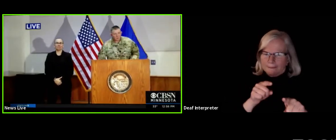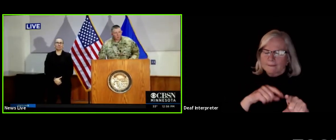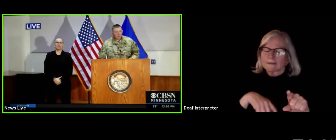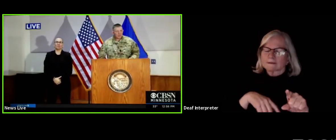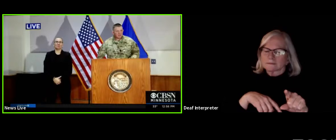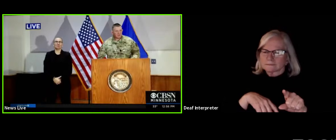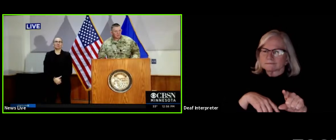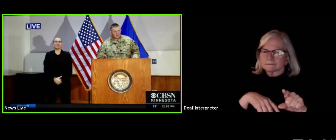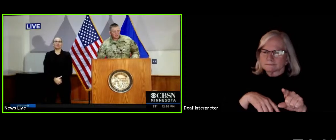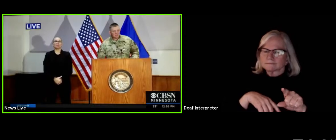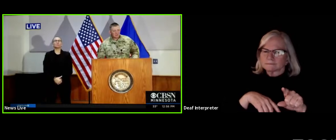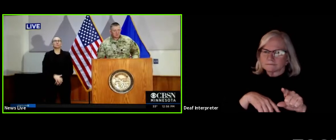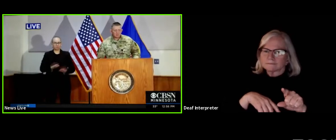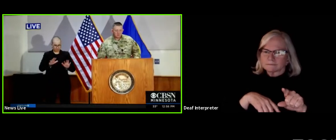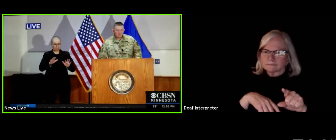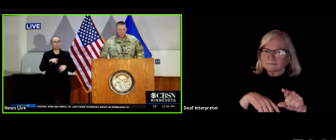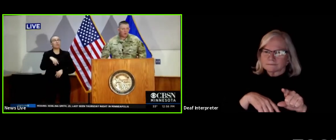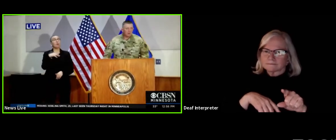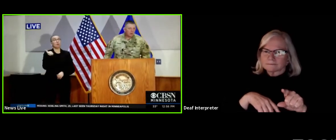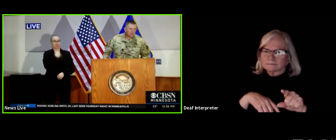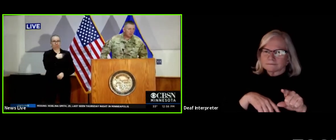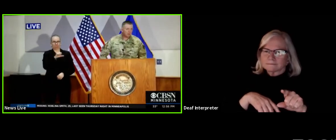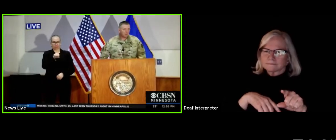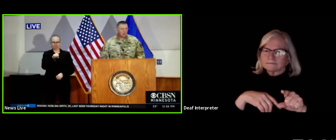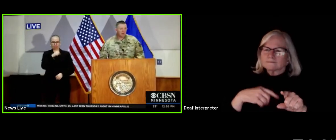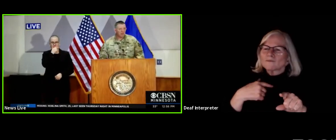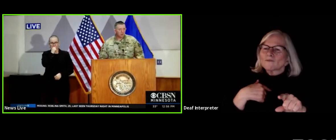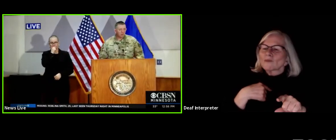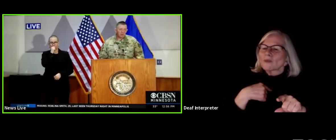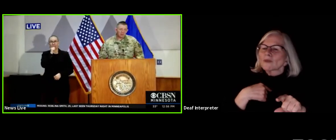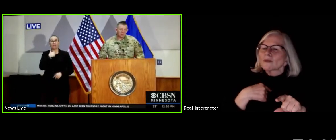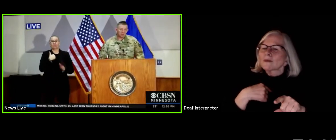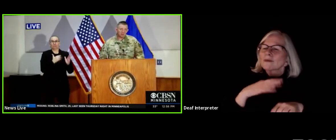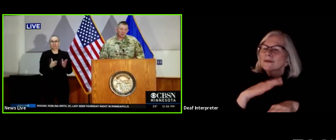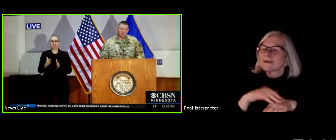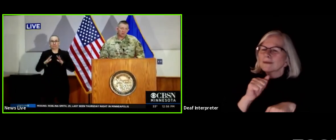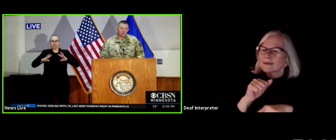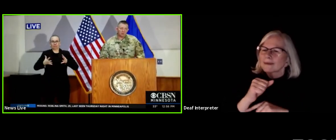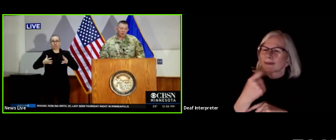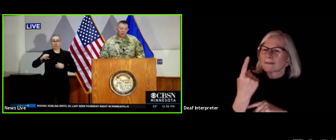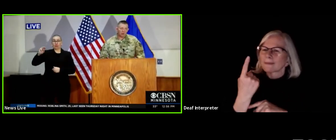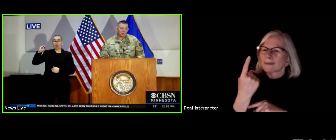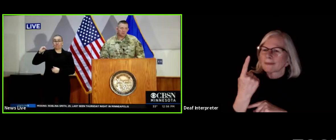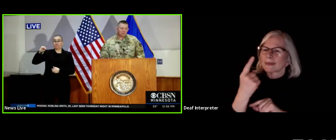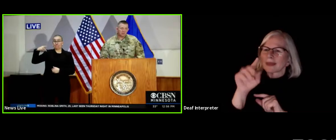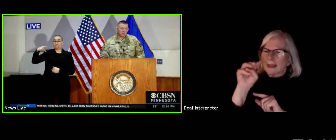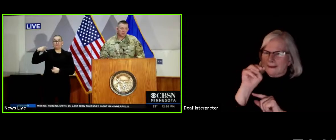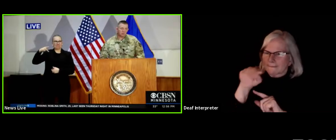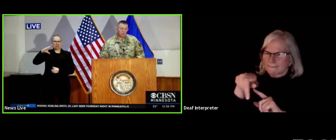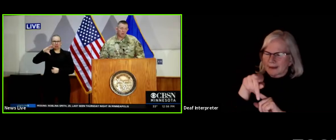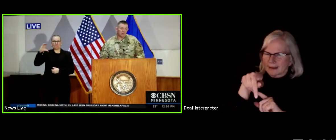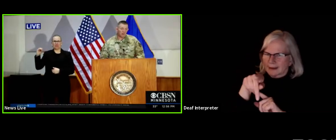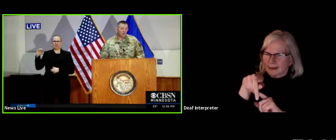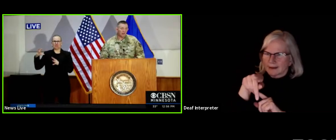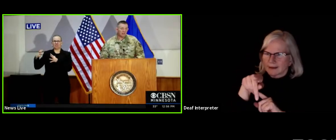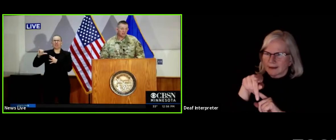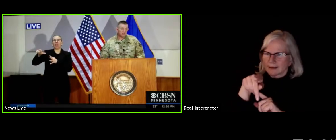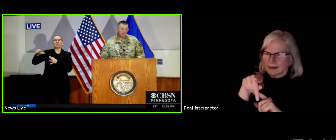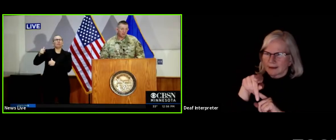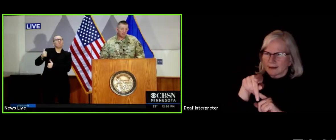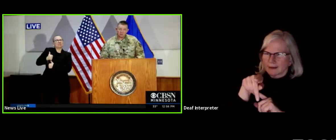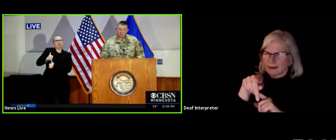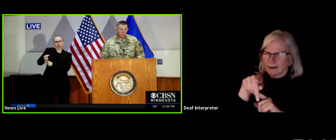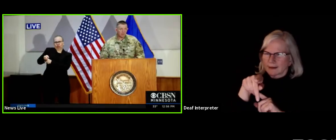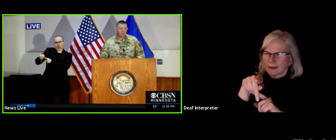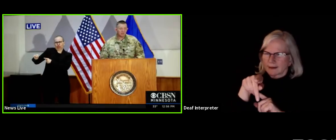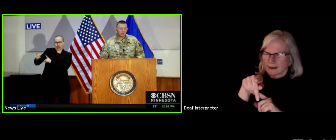We are mobilizing the one MP company right now, but we have other elements that are ready to go, I guess, if